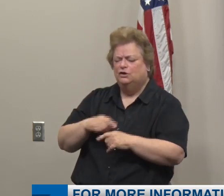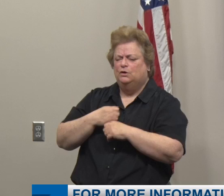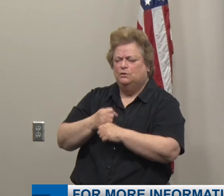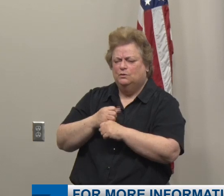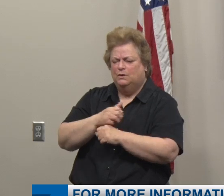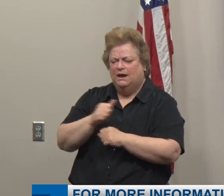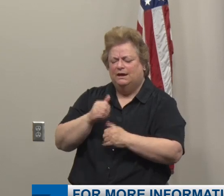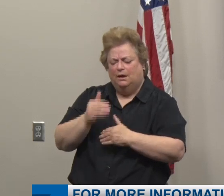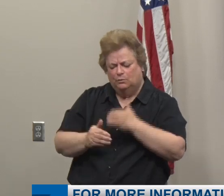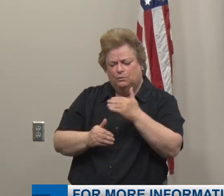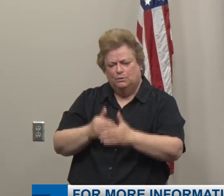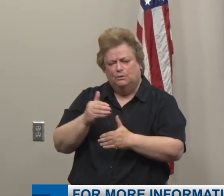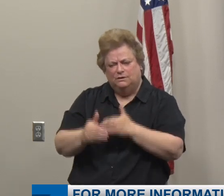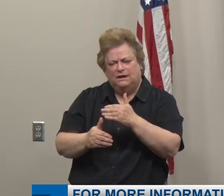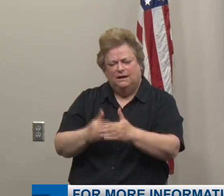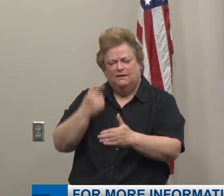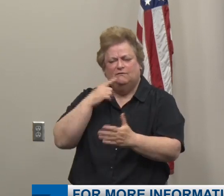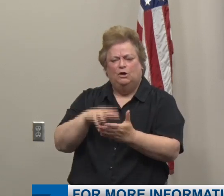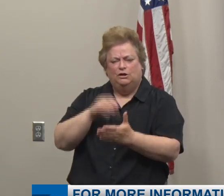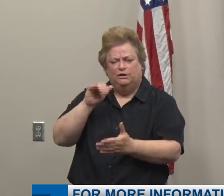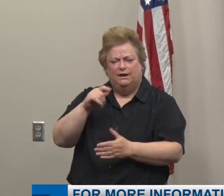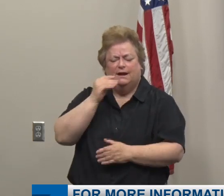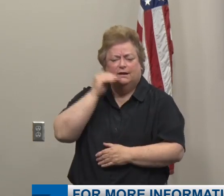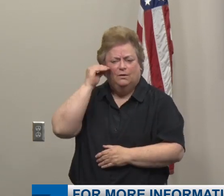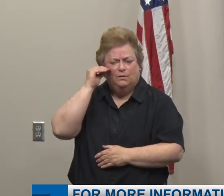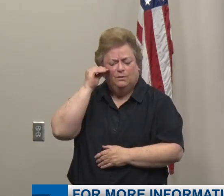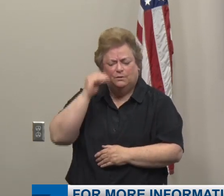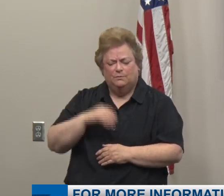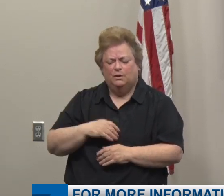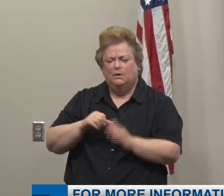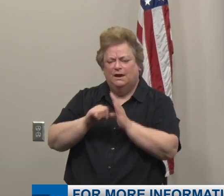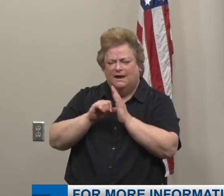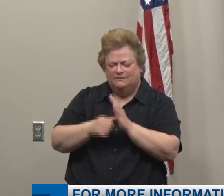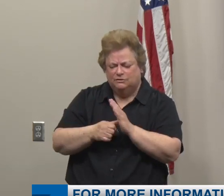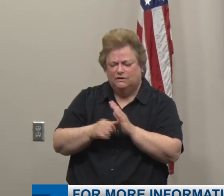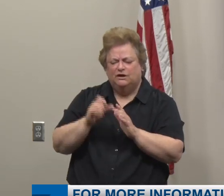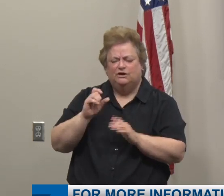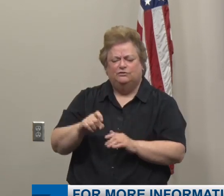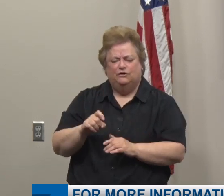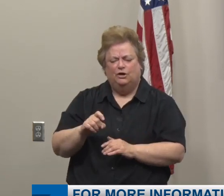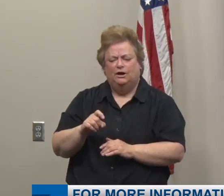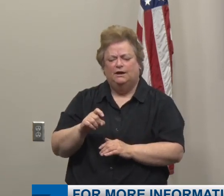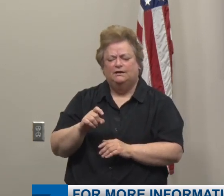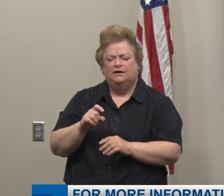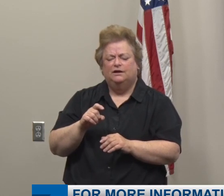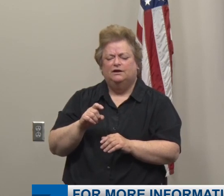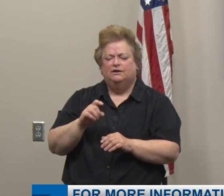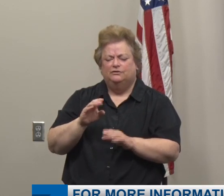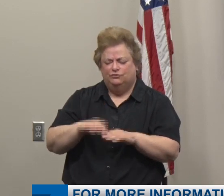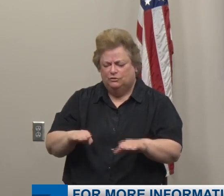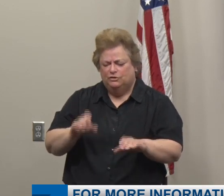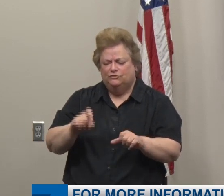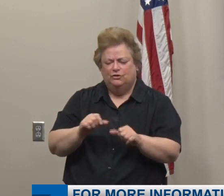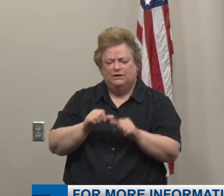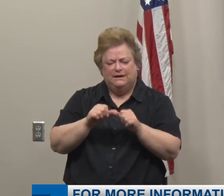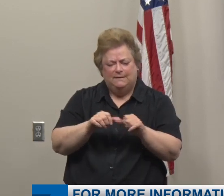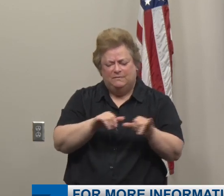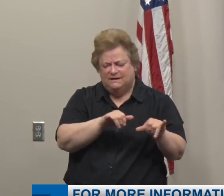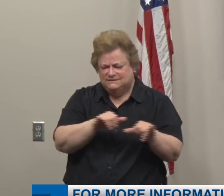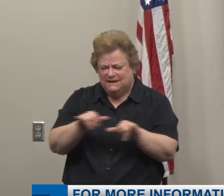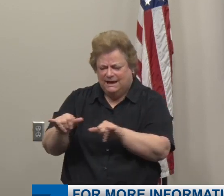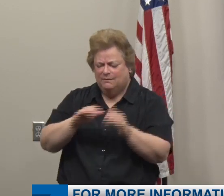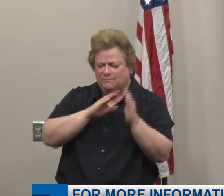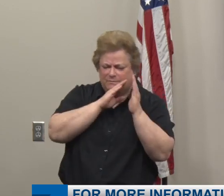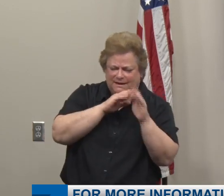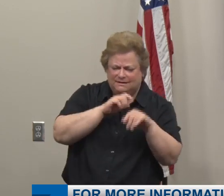routine for learning at home they emphasize that we should try to ensure our children keep consistent bedtimes and get up in the morning